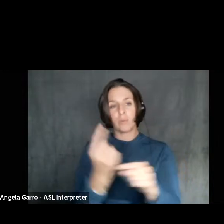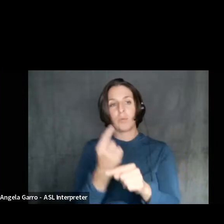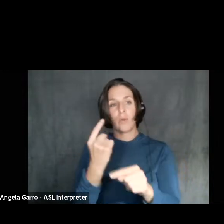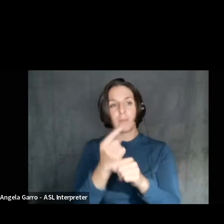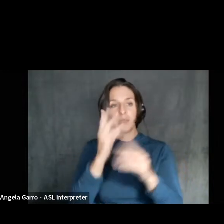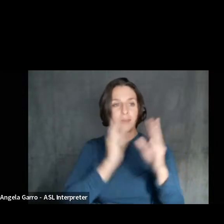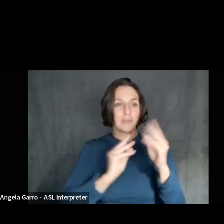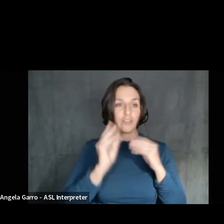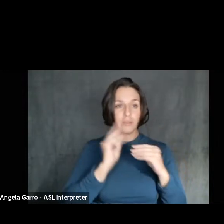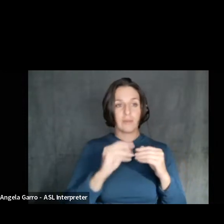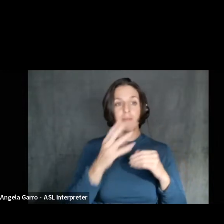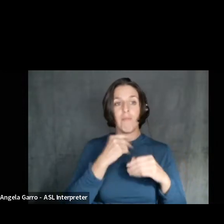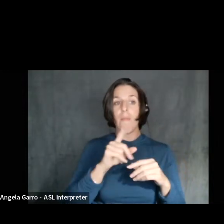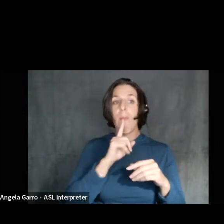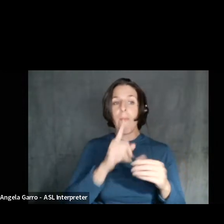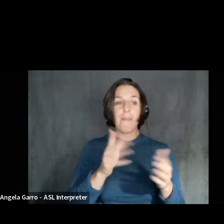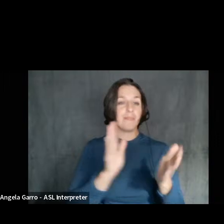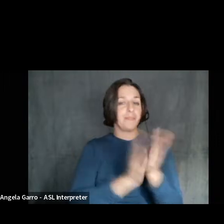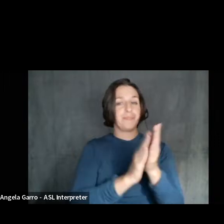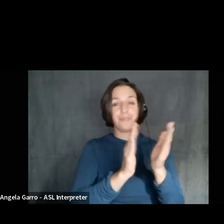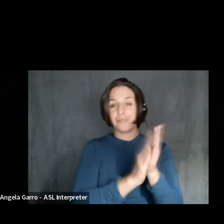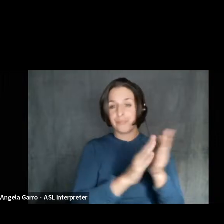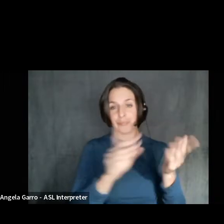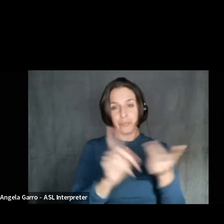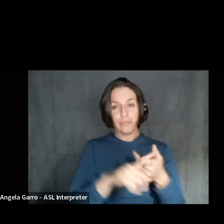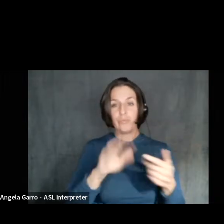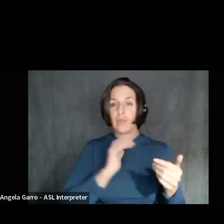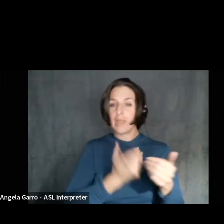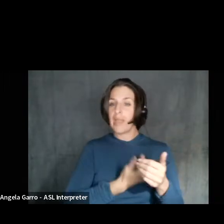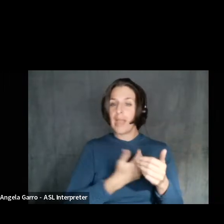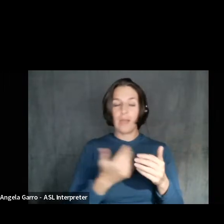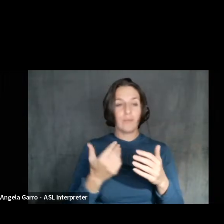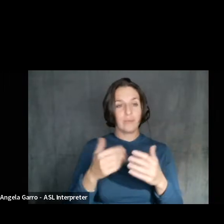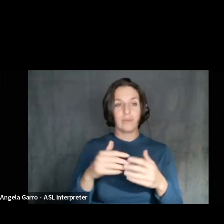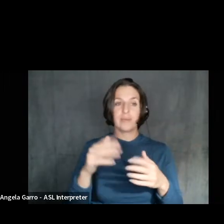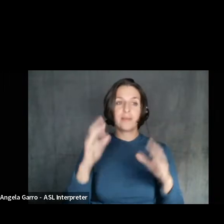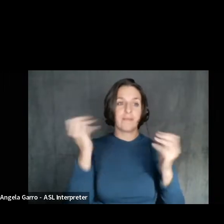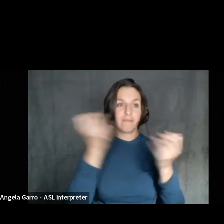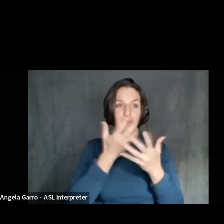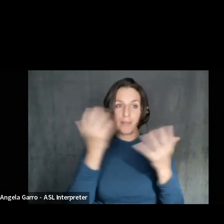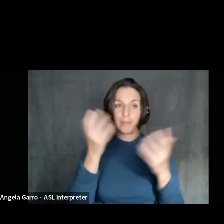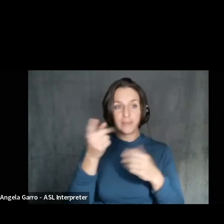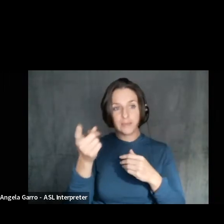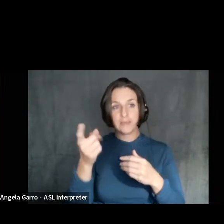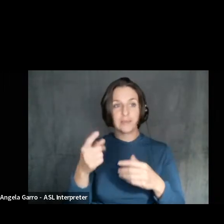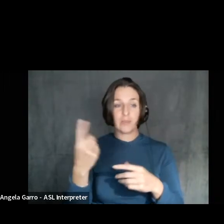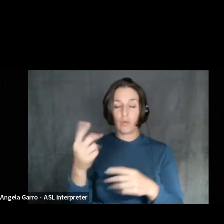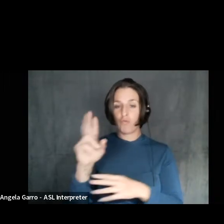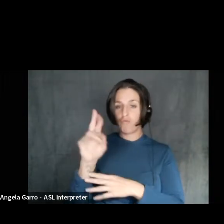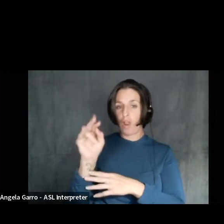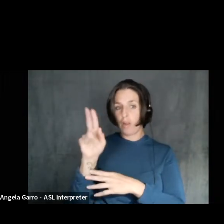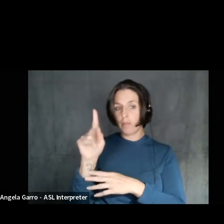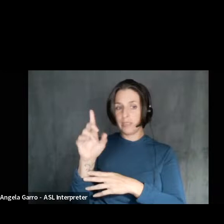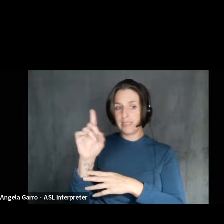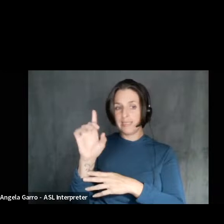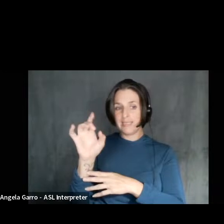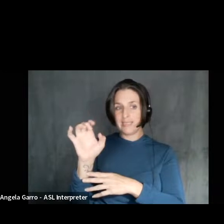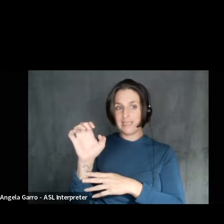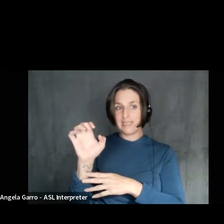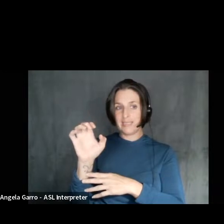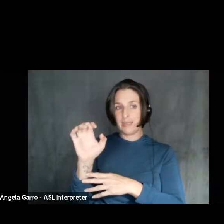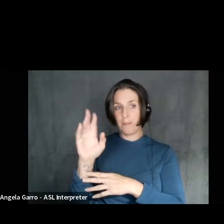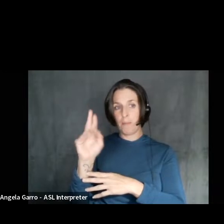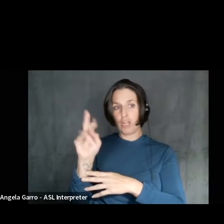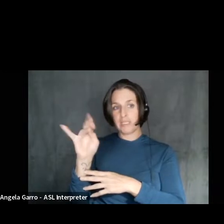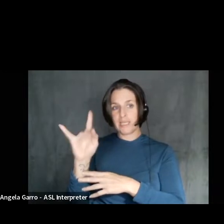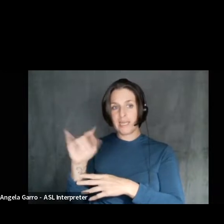And I just want to give props to 2 of our fabulous staff members. One is here tonight, Robert DiMartini, and our third partner in